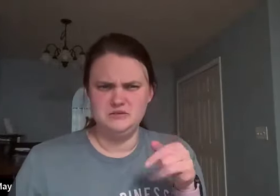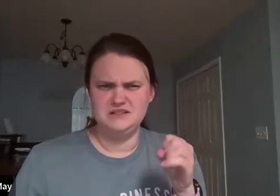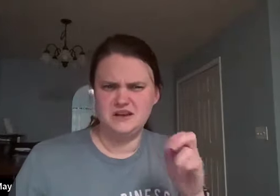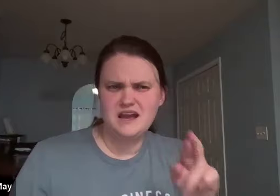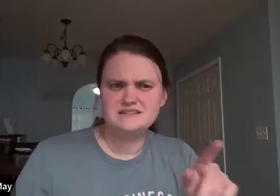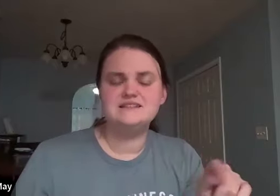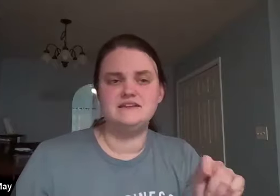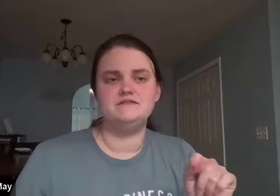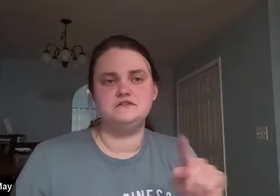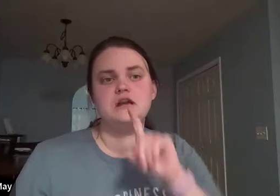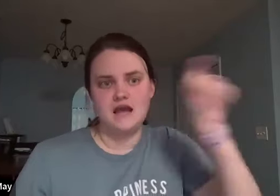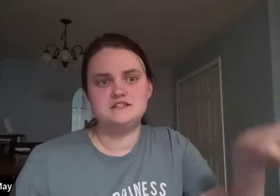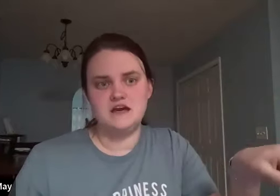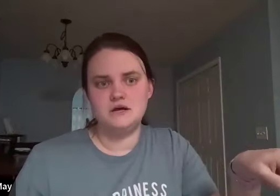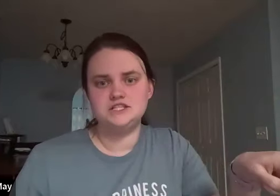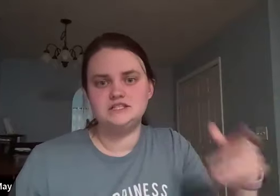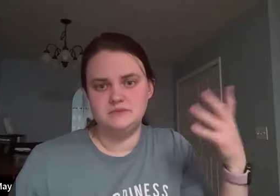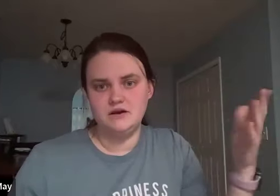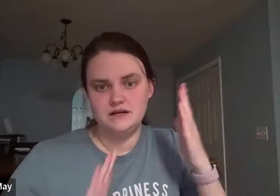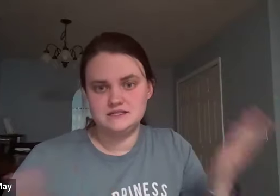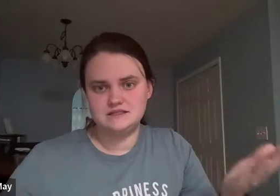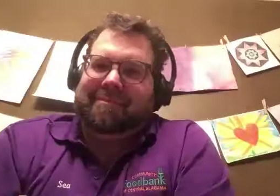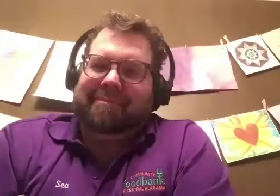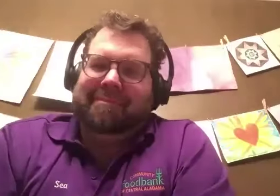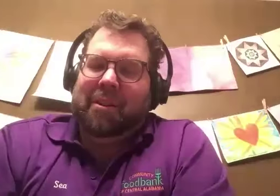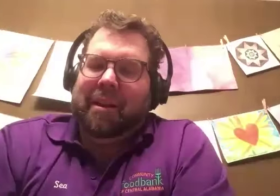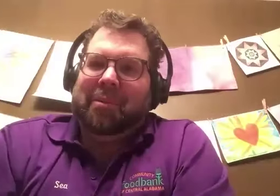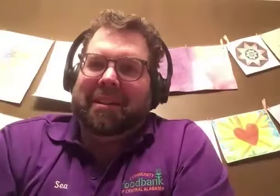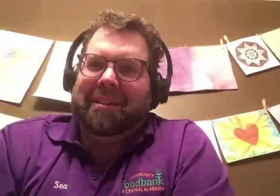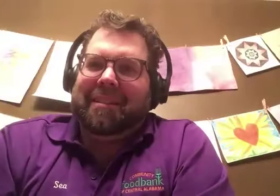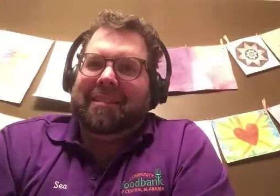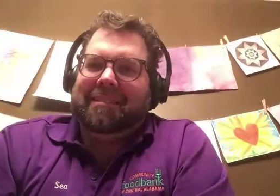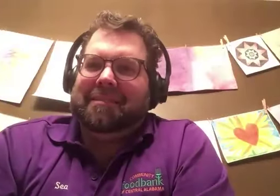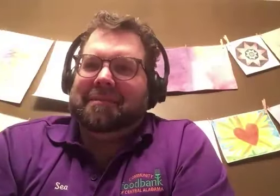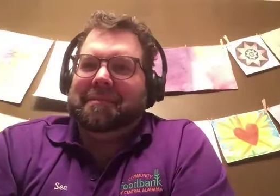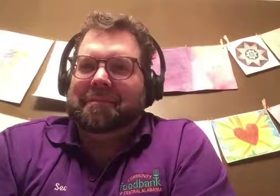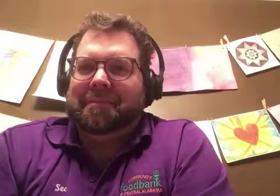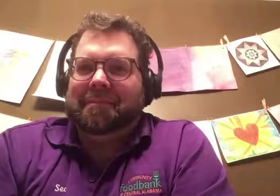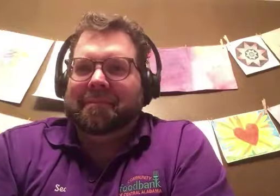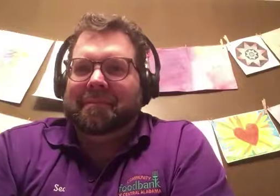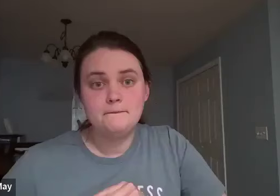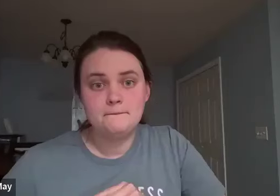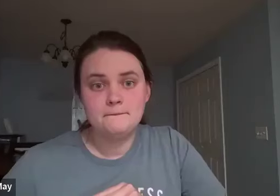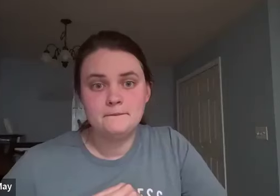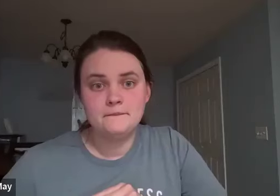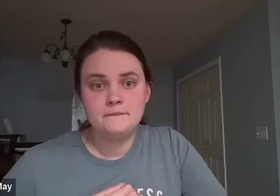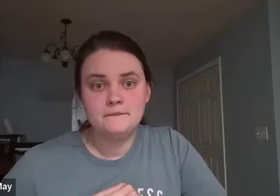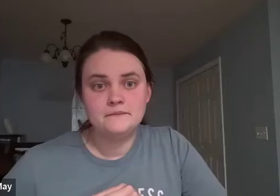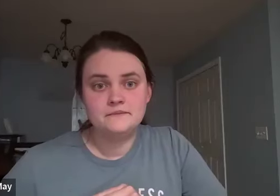you being sarcastic? Like, they're going to ask that question, to be honest. Jillian, No, what is serious? What? You just did that.